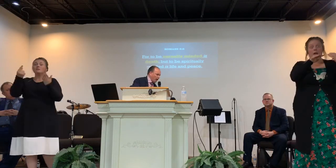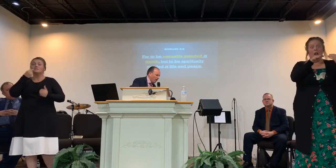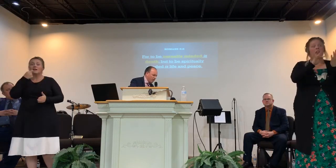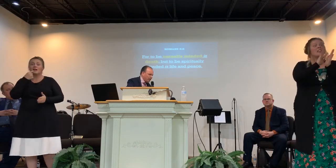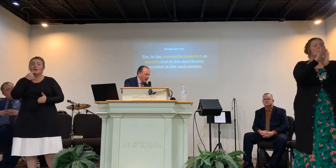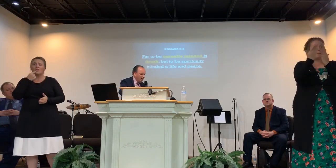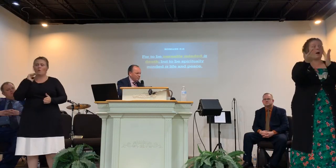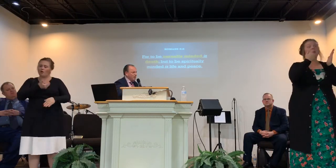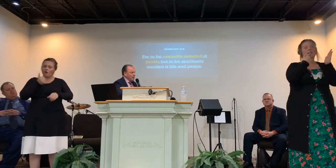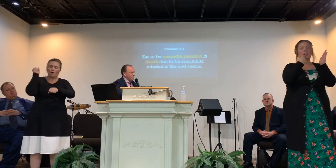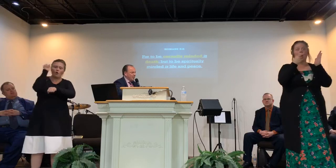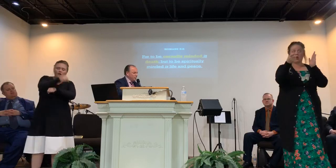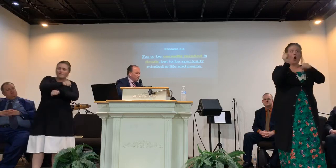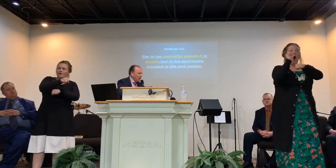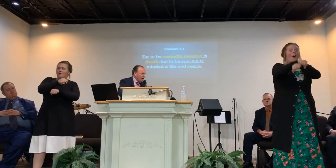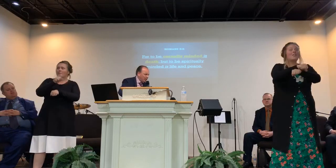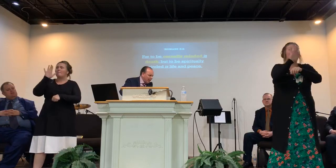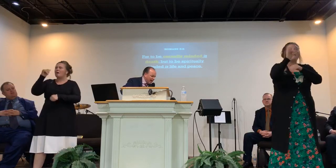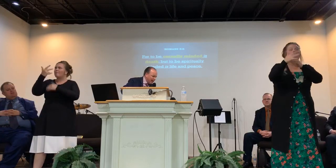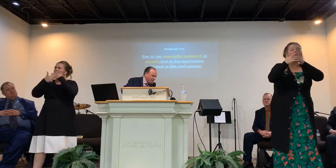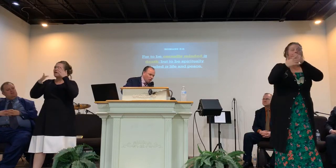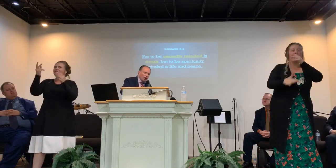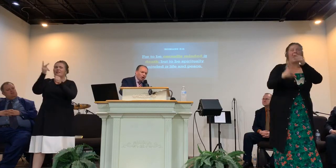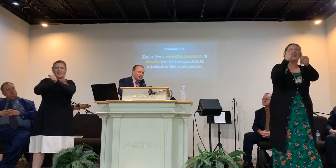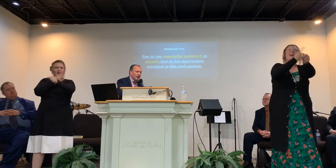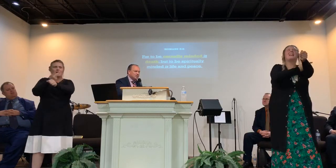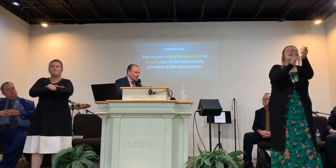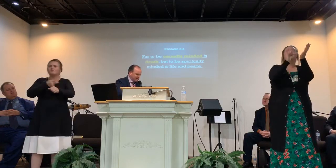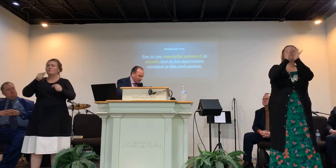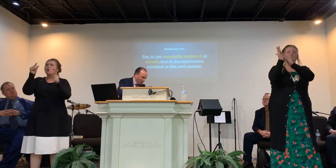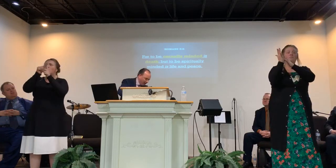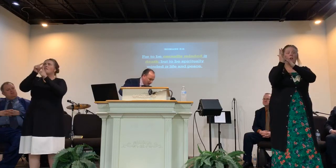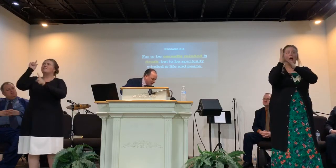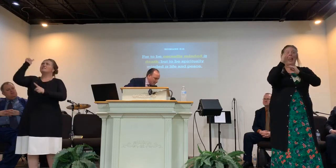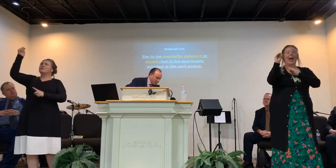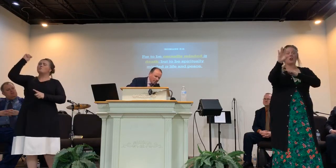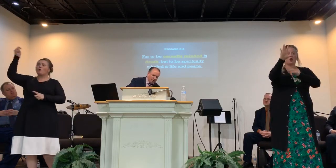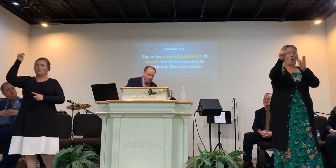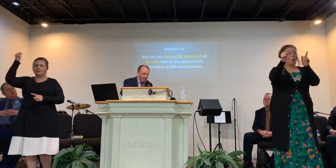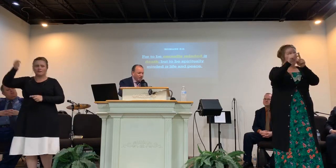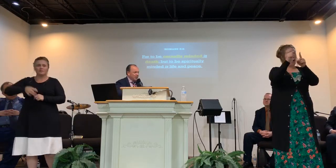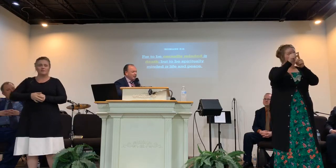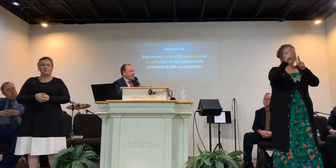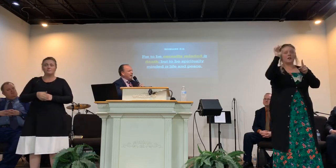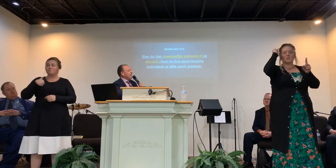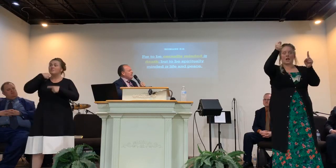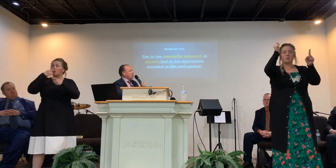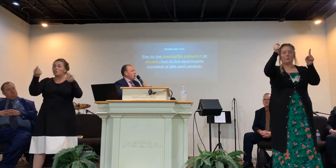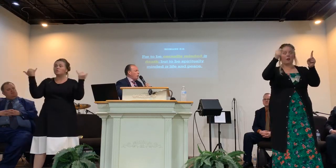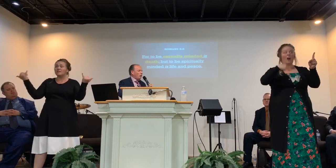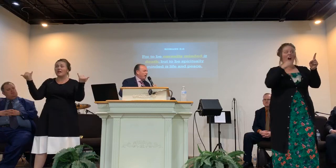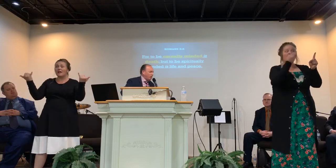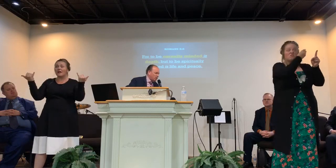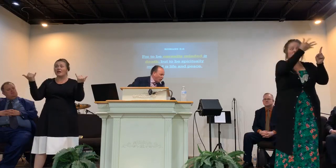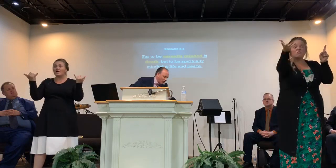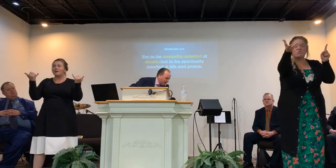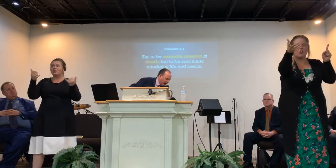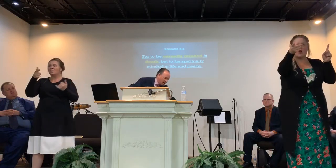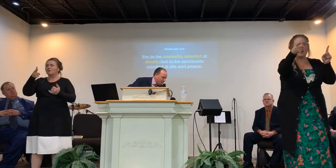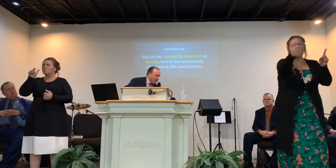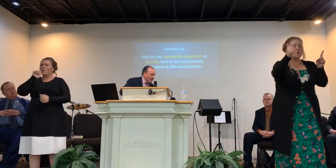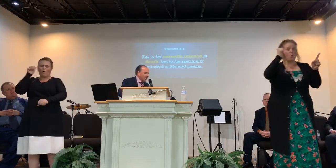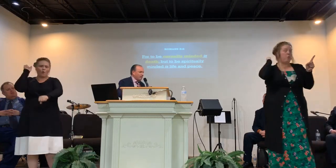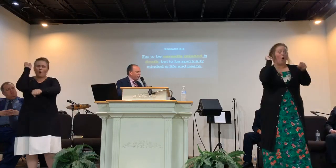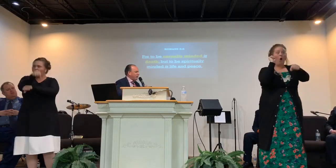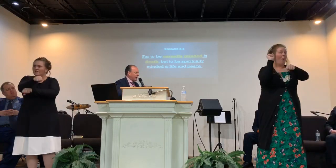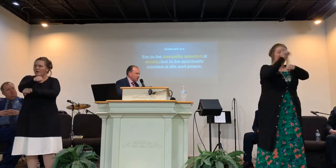says that we overcome by the blood of the Lamb and the word of our testimony. But I'm going to tell you today, you won't ever